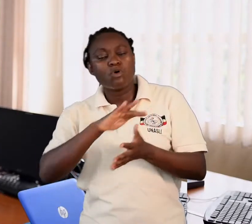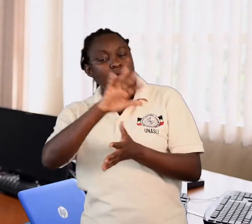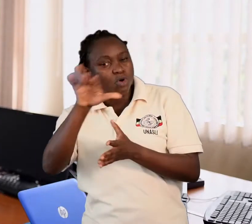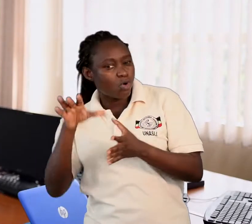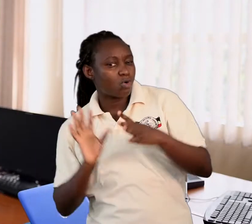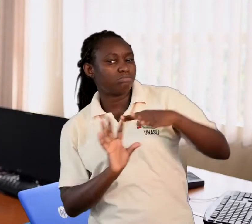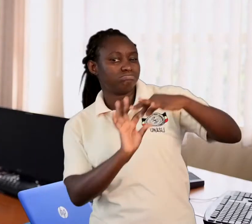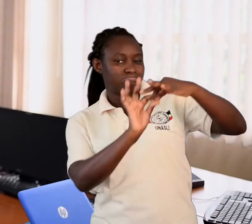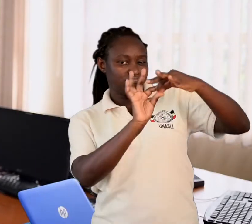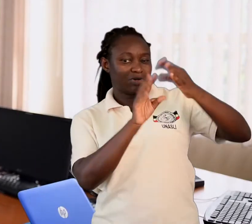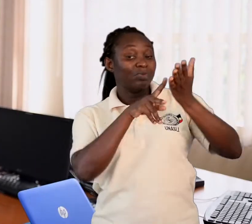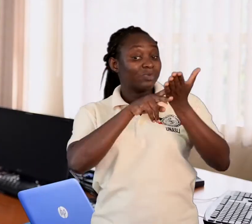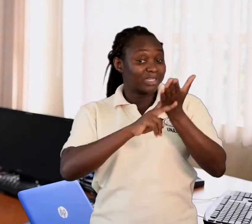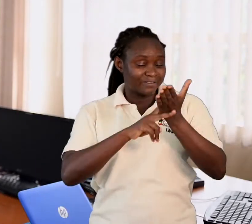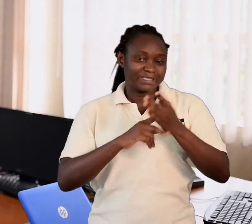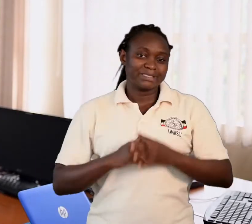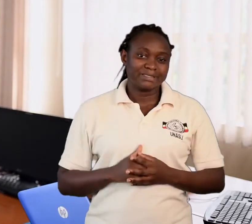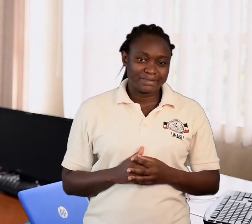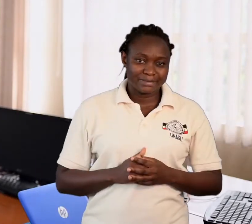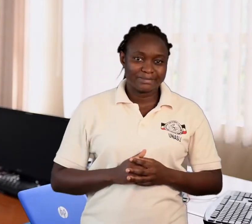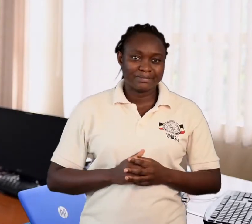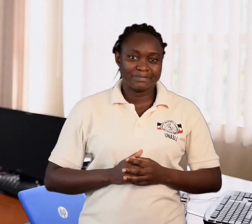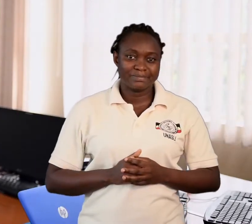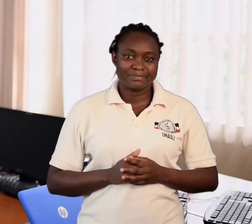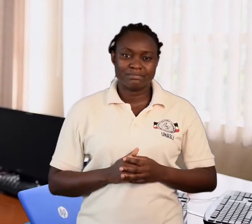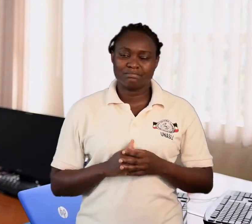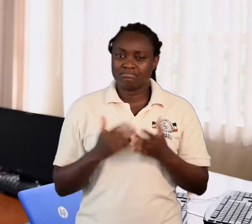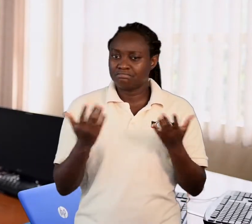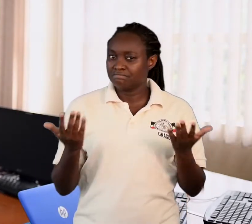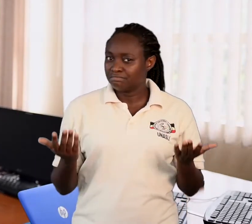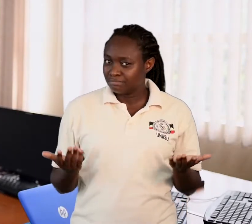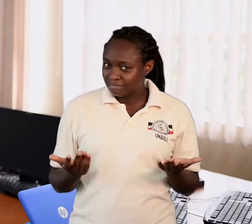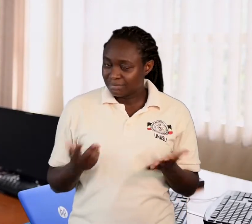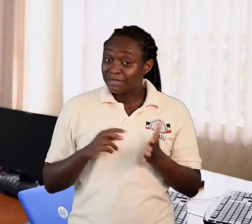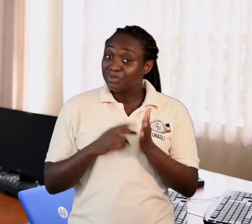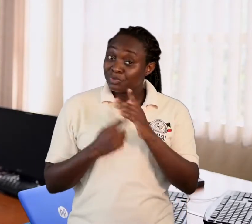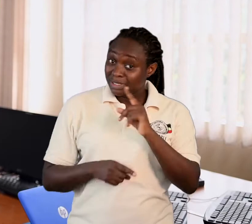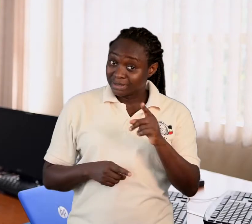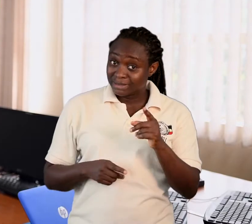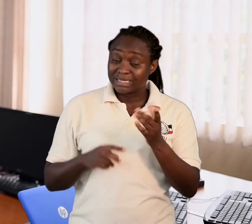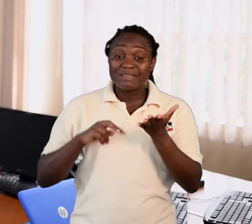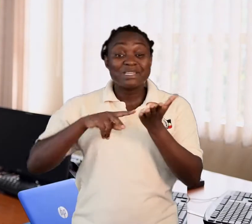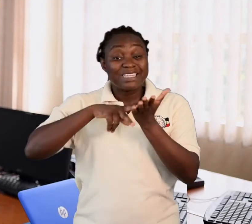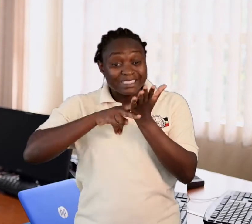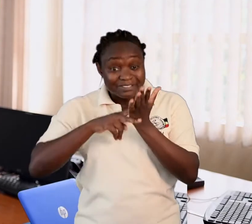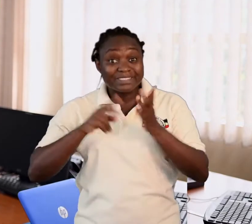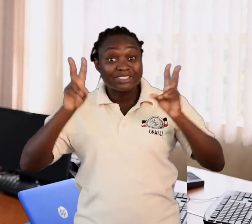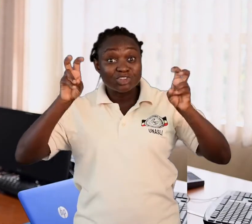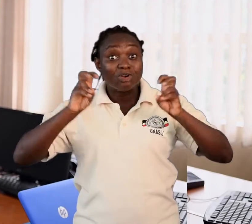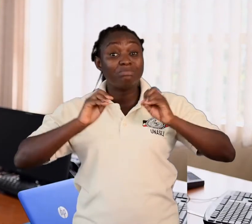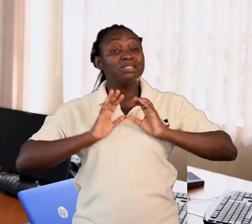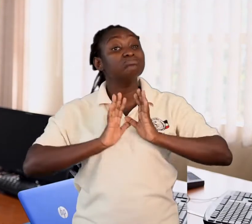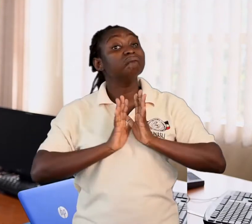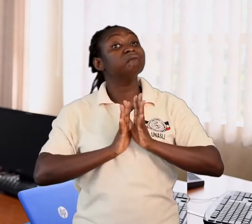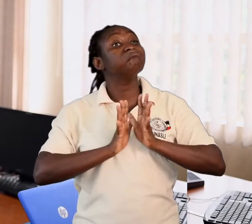to physics. So what does that mean? That physics is a broad